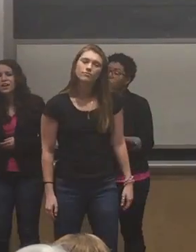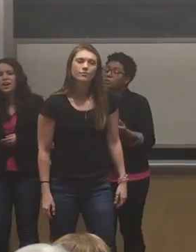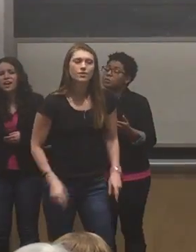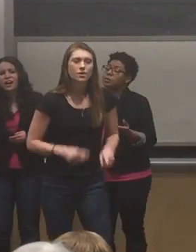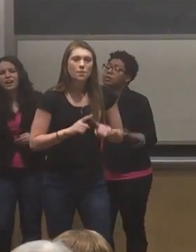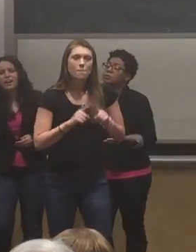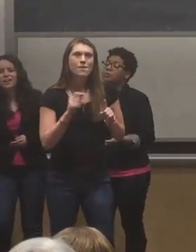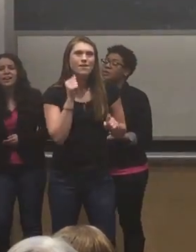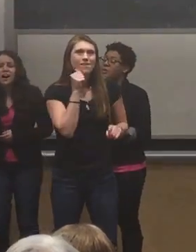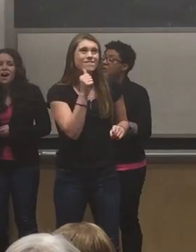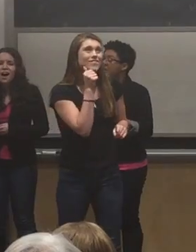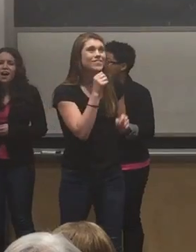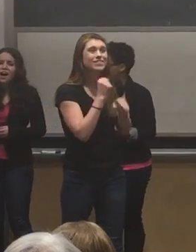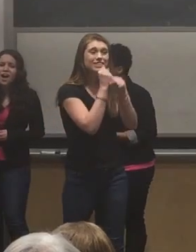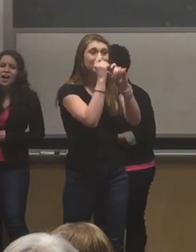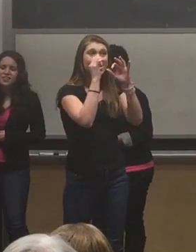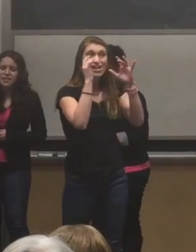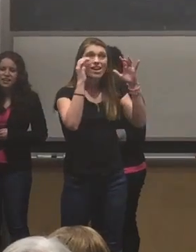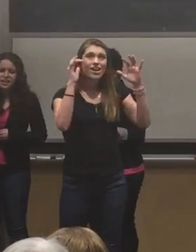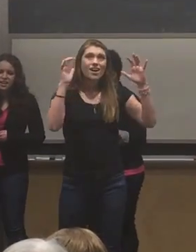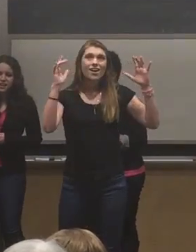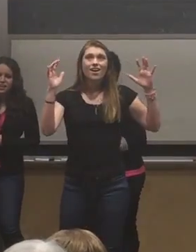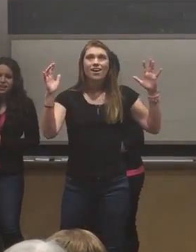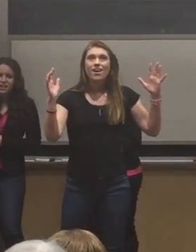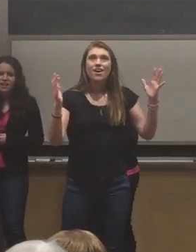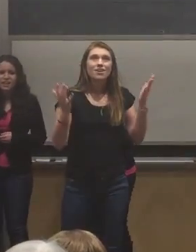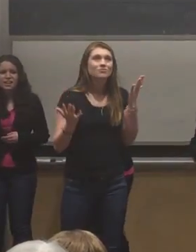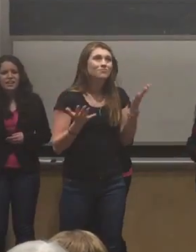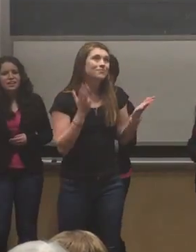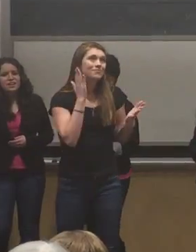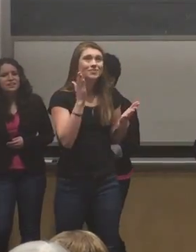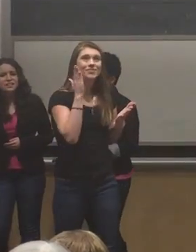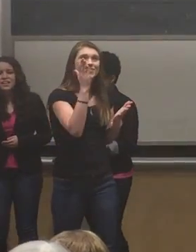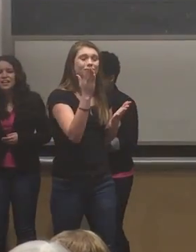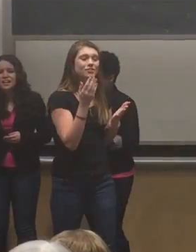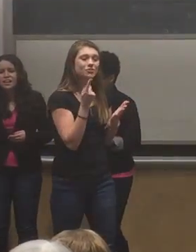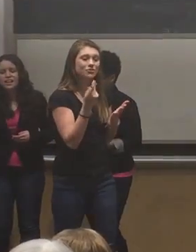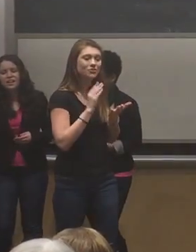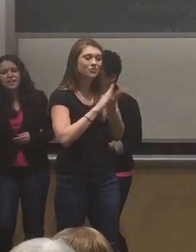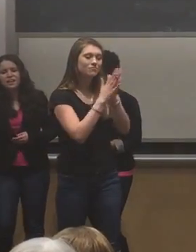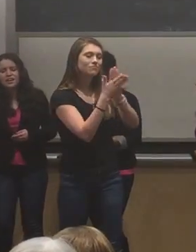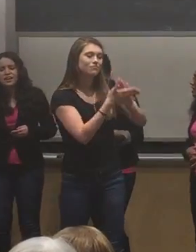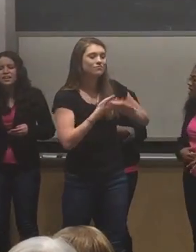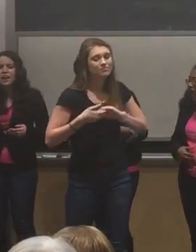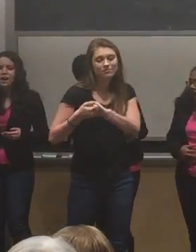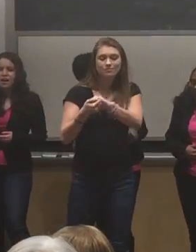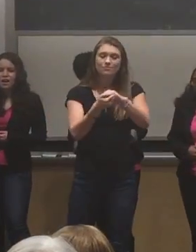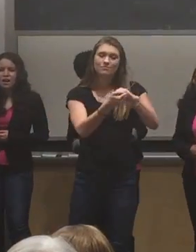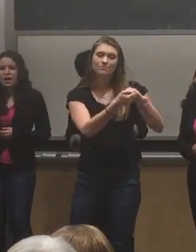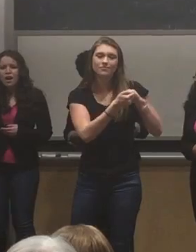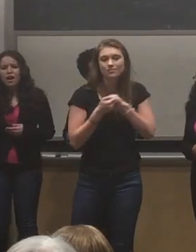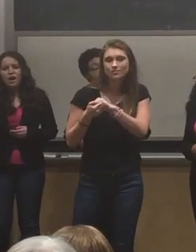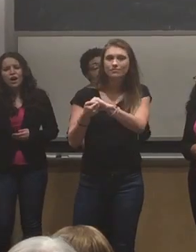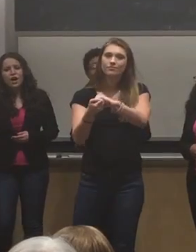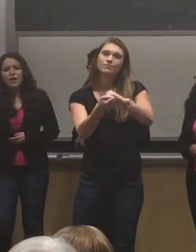try, try. all I have to begin is maybe I'm on